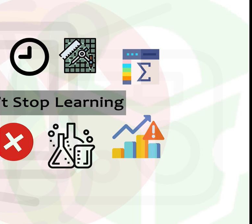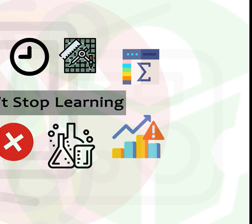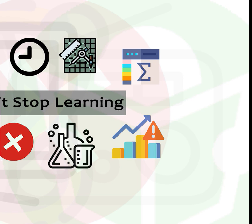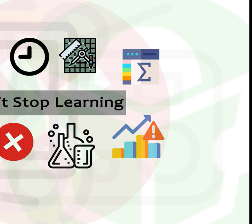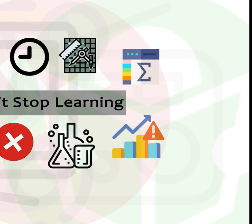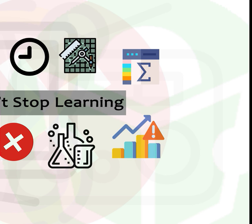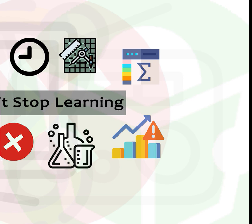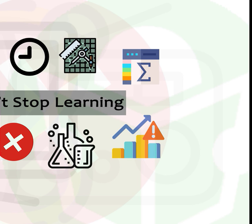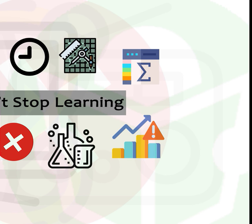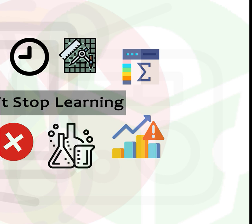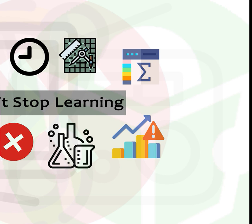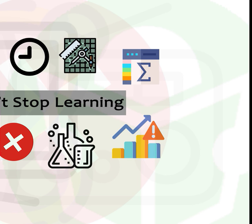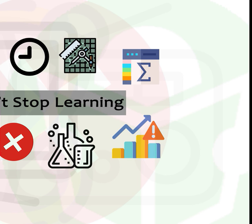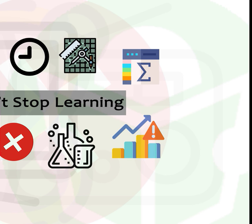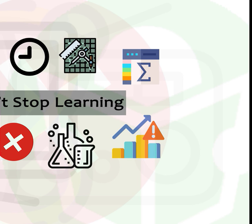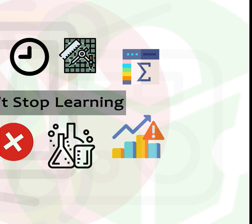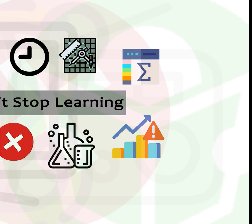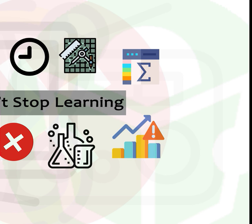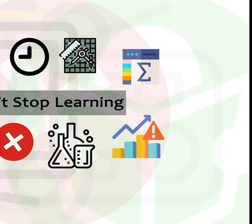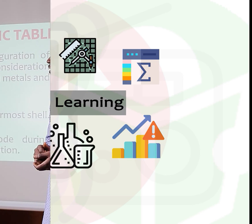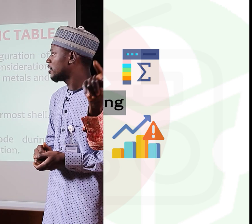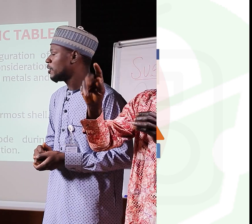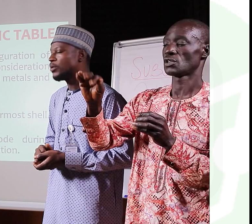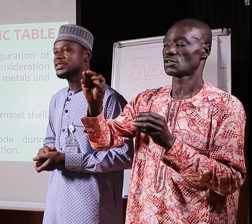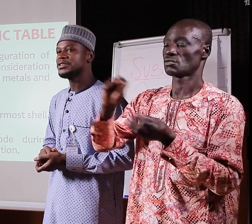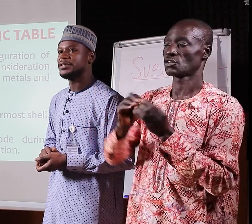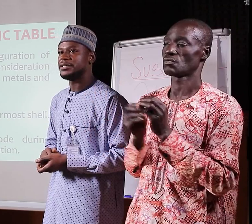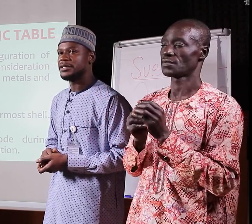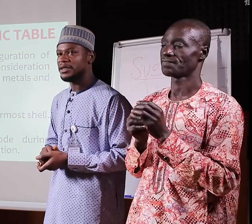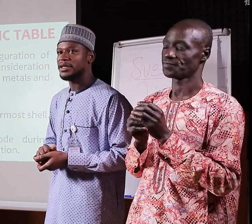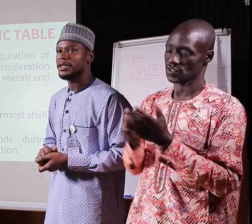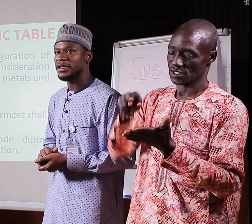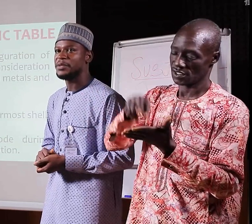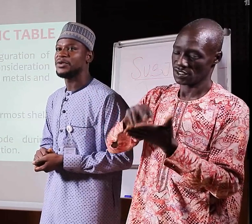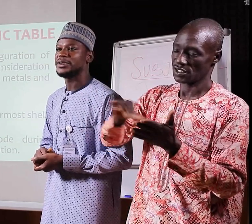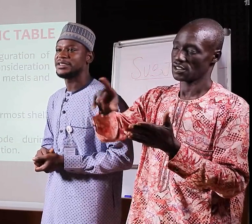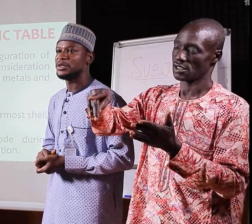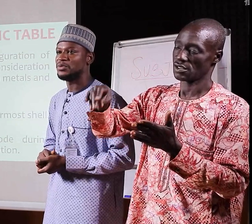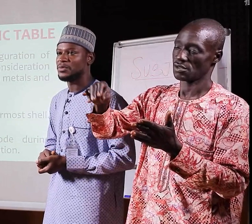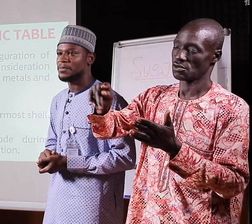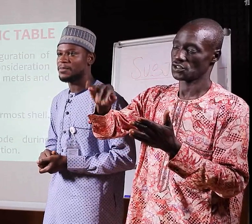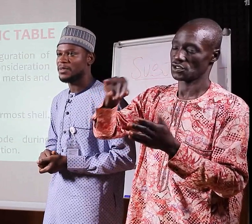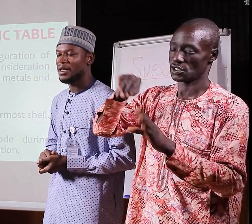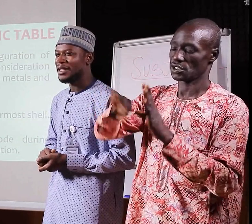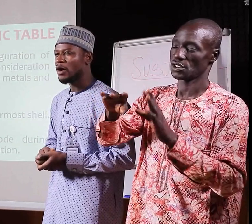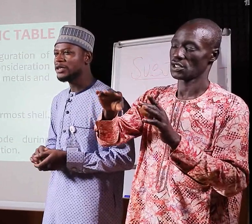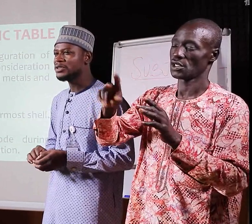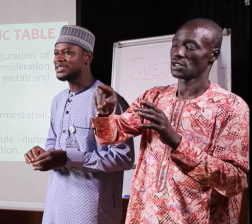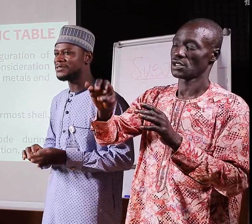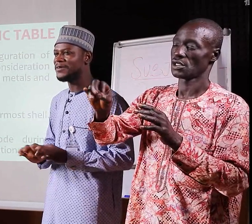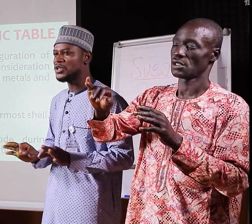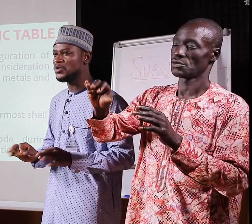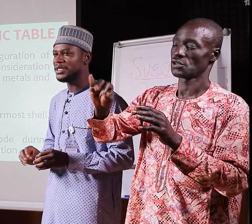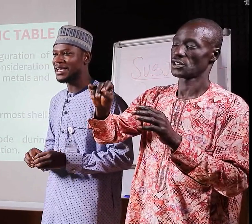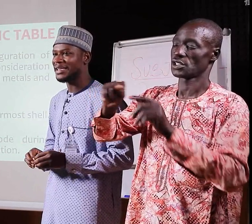Position in the periodic table. Now, hydrogen